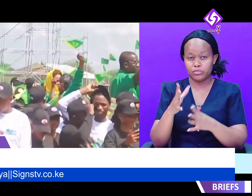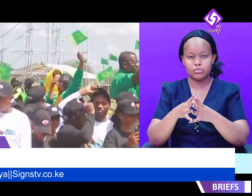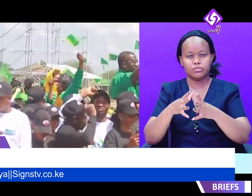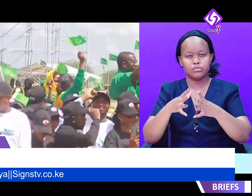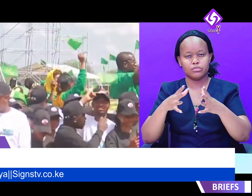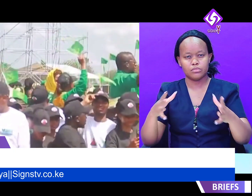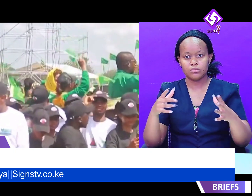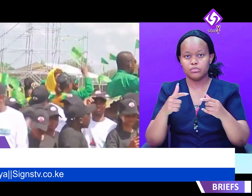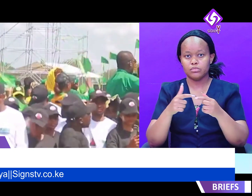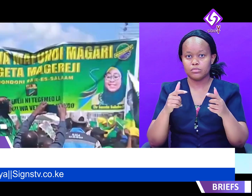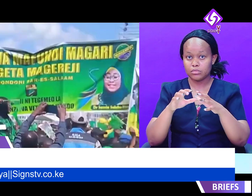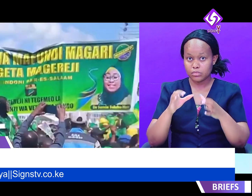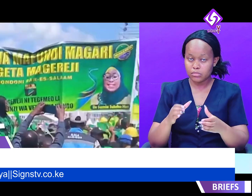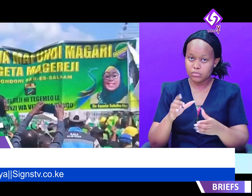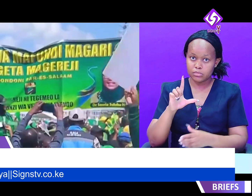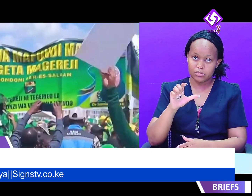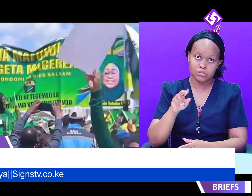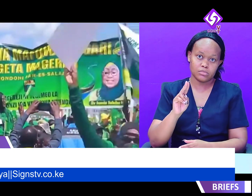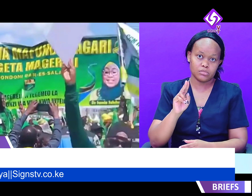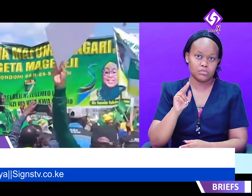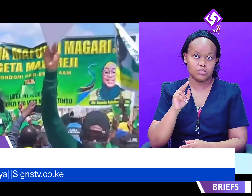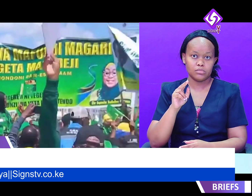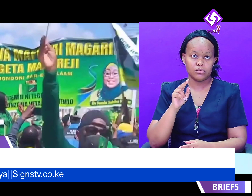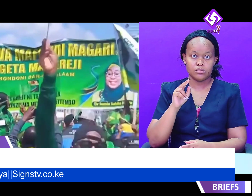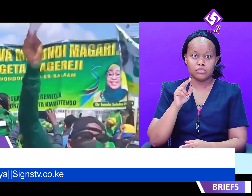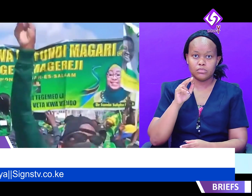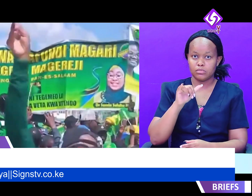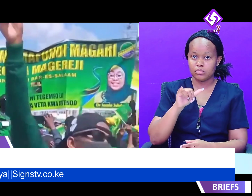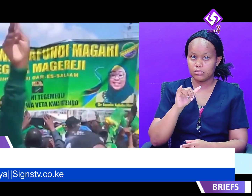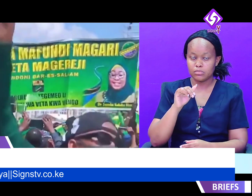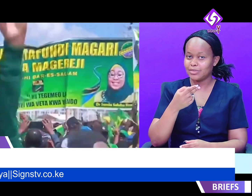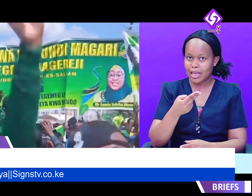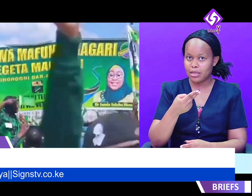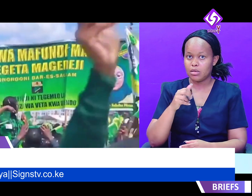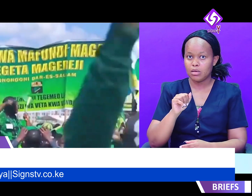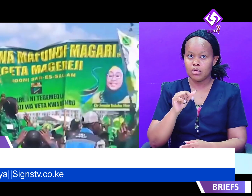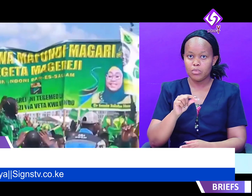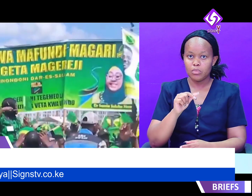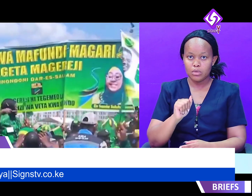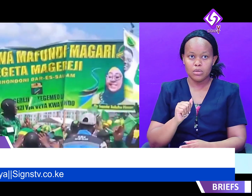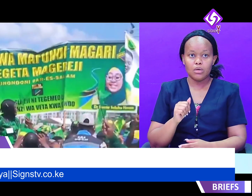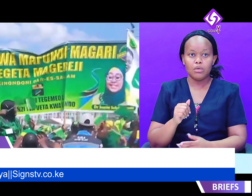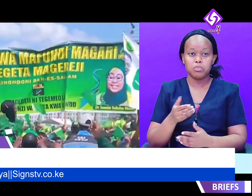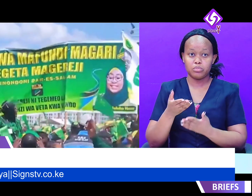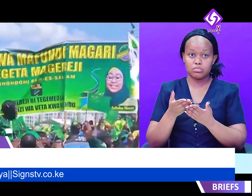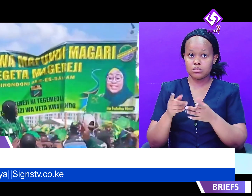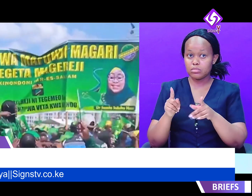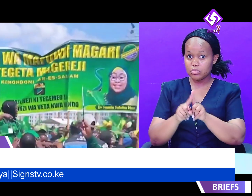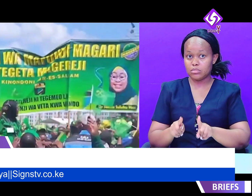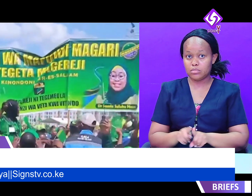Furthermore, the party's prominent leader, Tundu Lissu, faces ongoing treason charges, which he